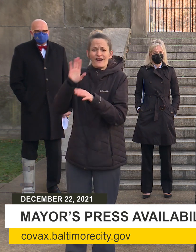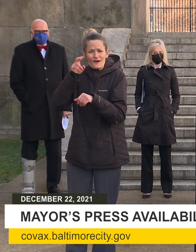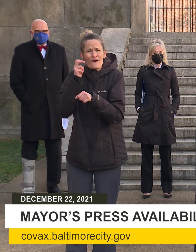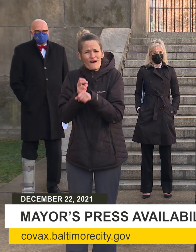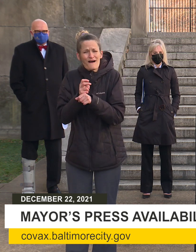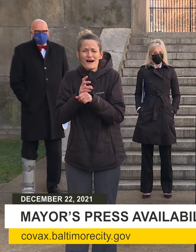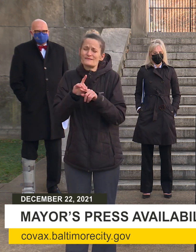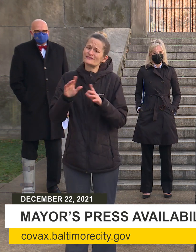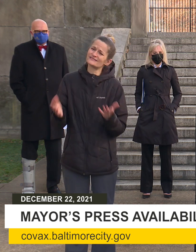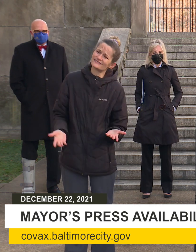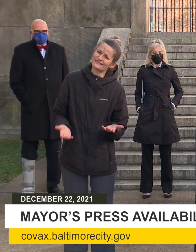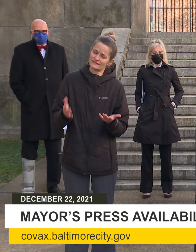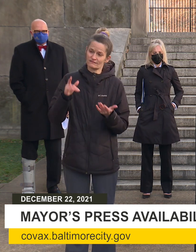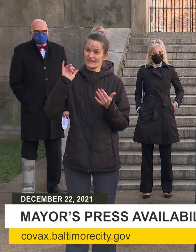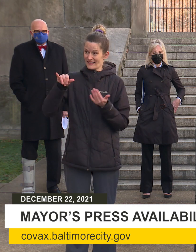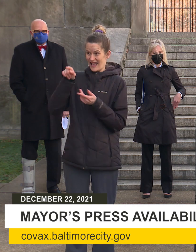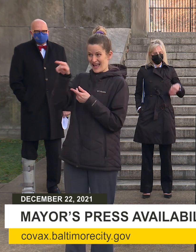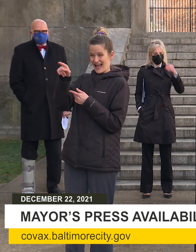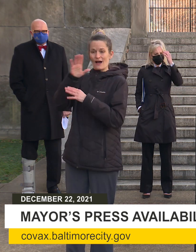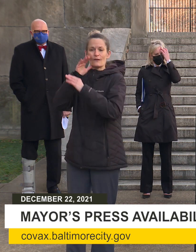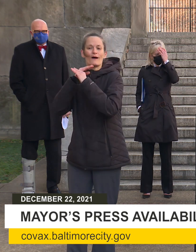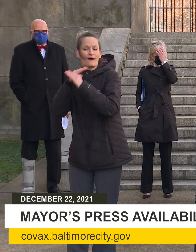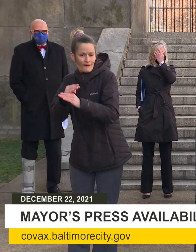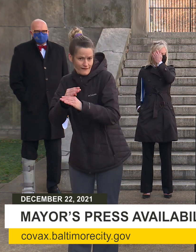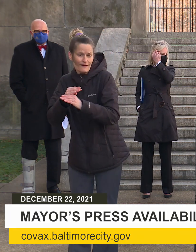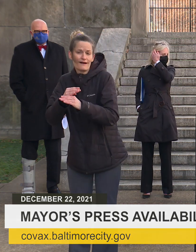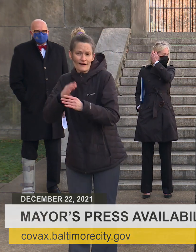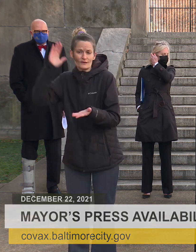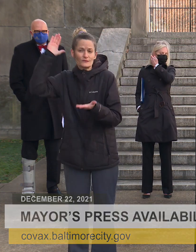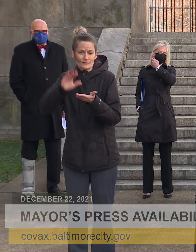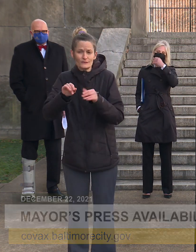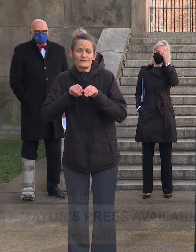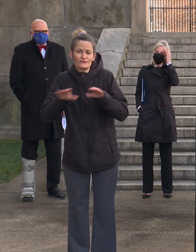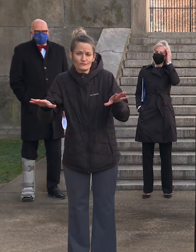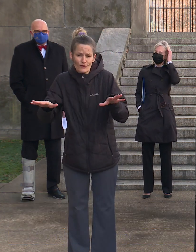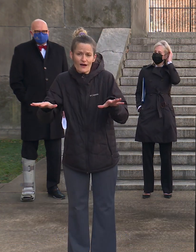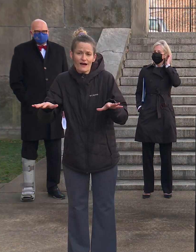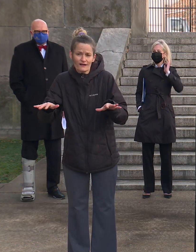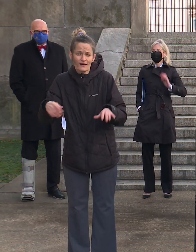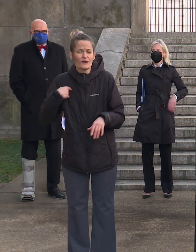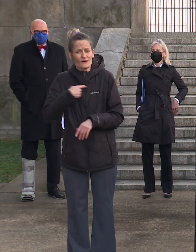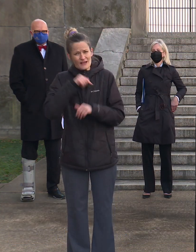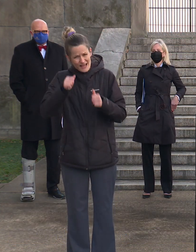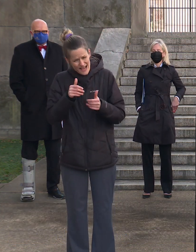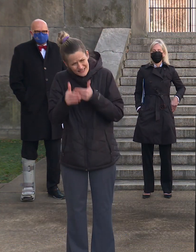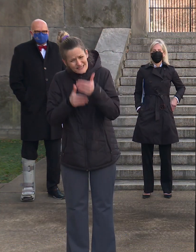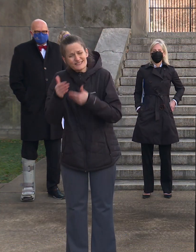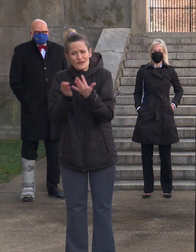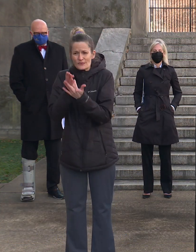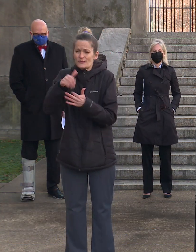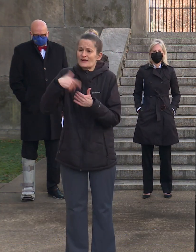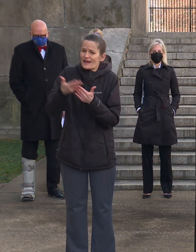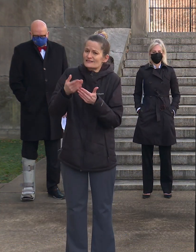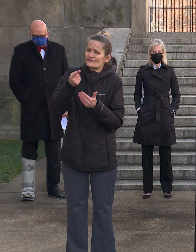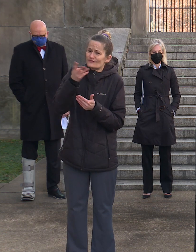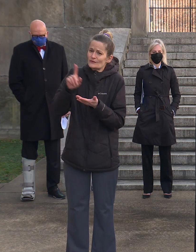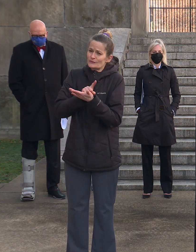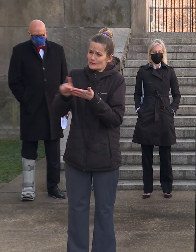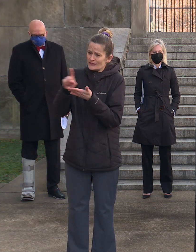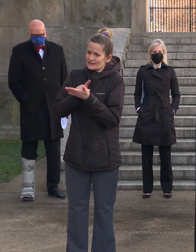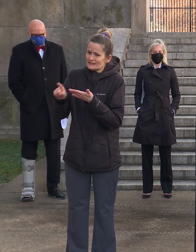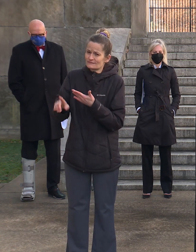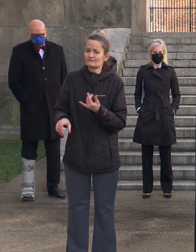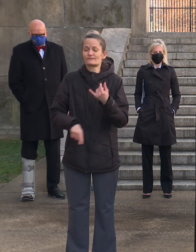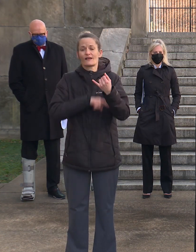and this crisis we'll be able to get through this crisis within the next few weeks. Finally, this holiday